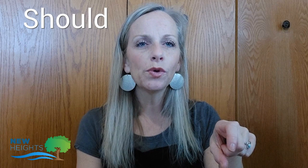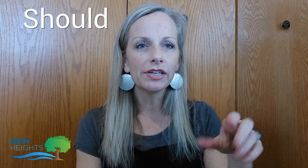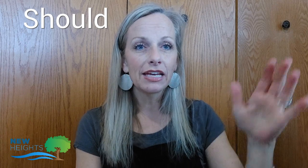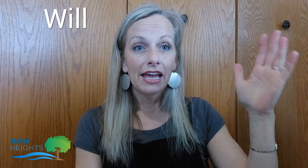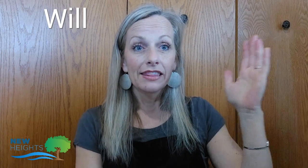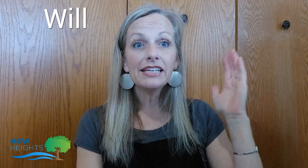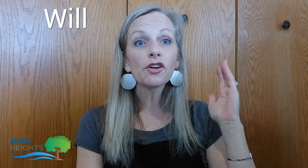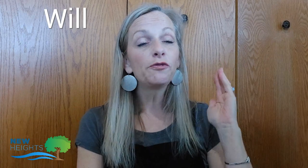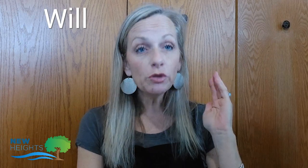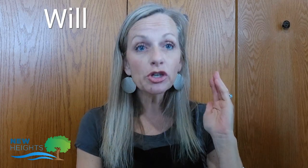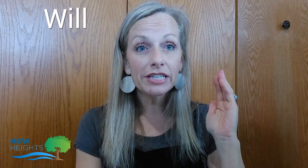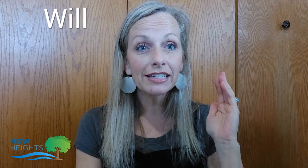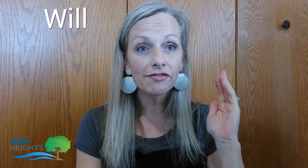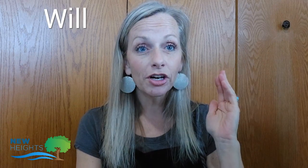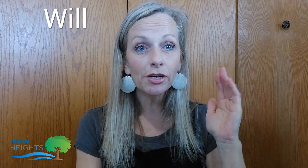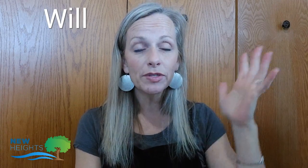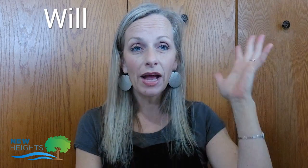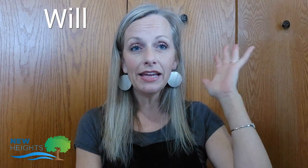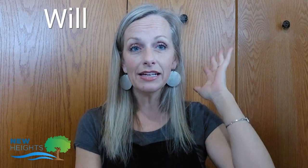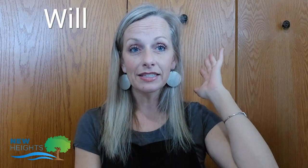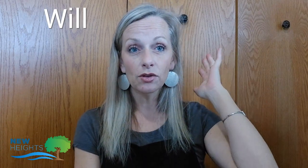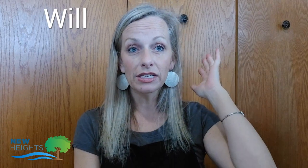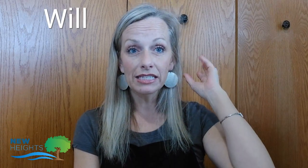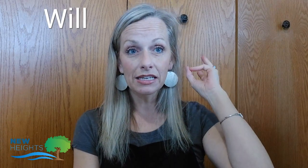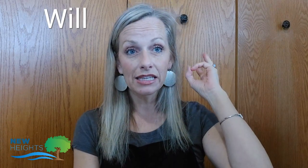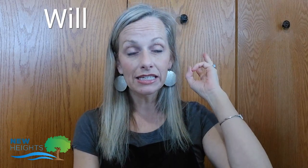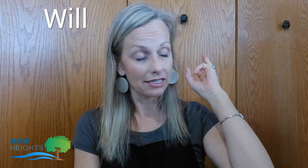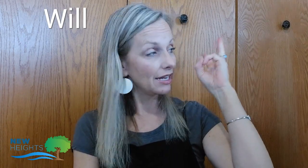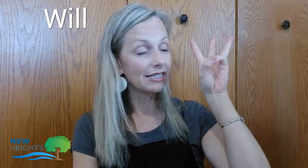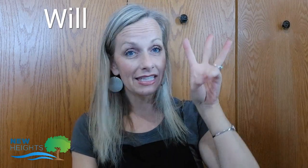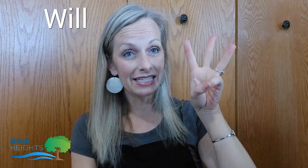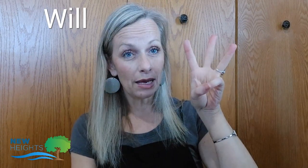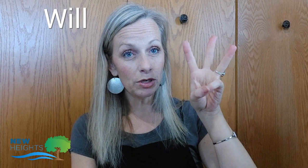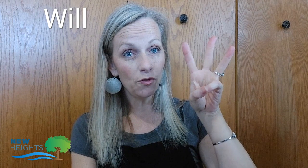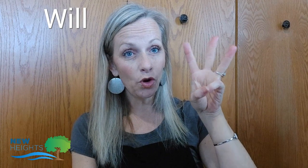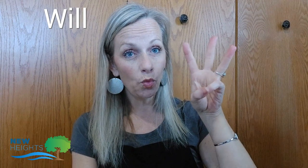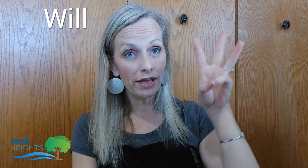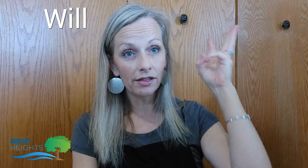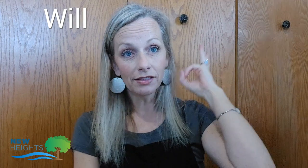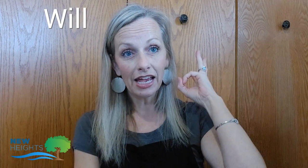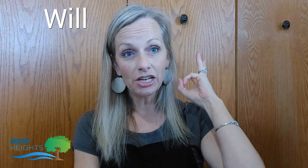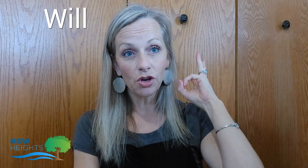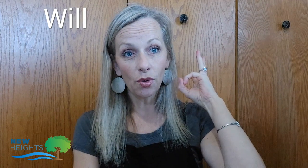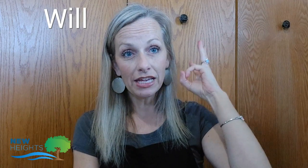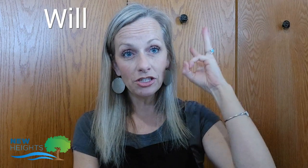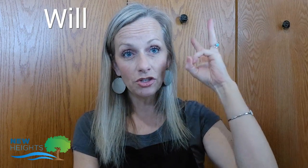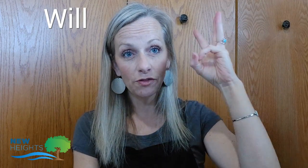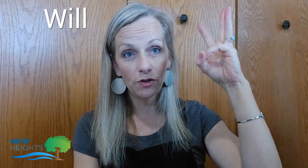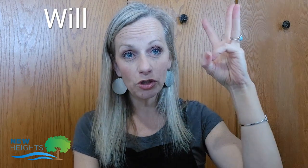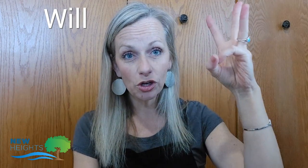would. These are future tense verbs, right? And so it's the W for will, and you go into the future